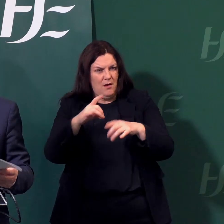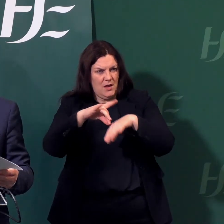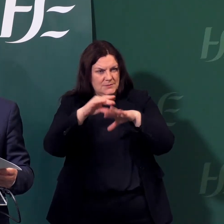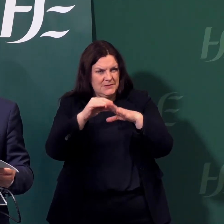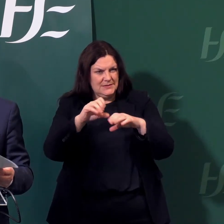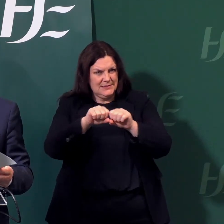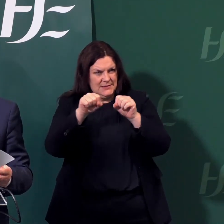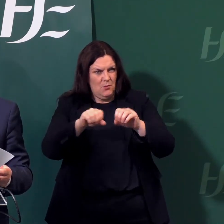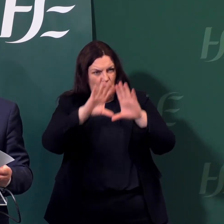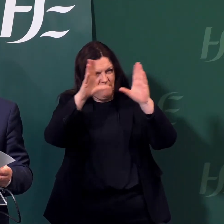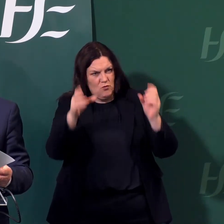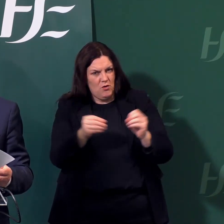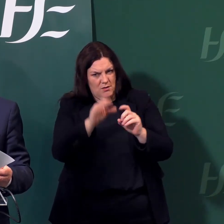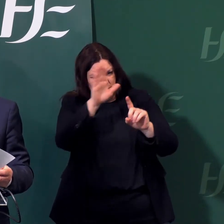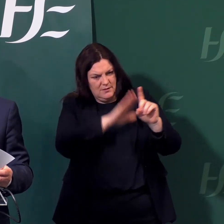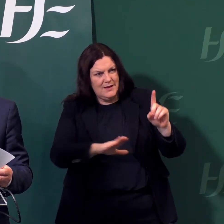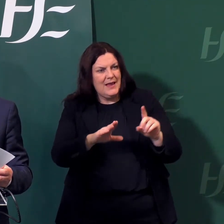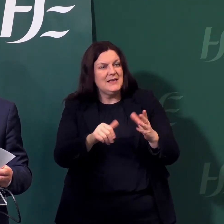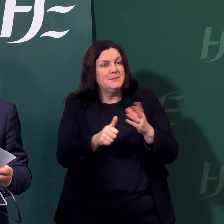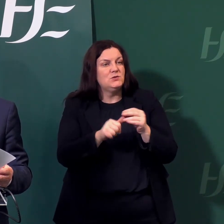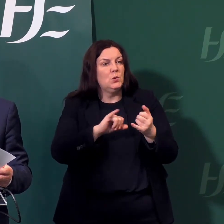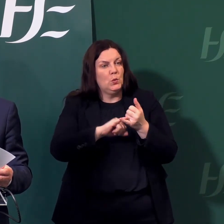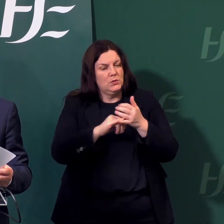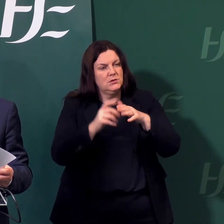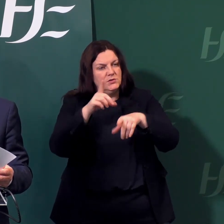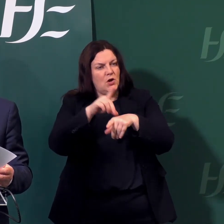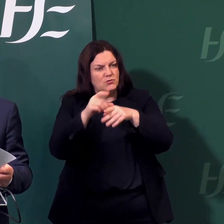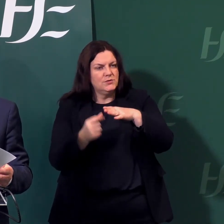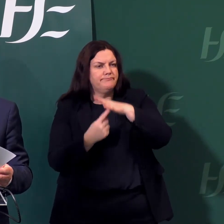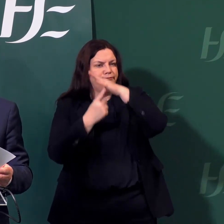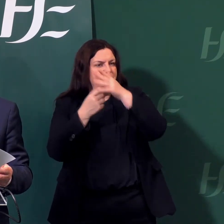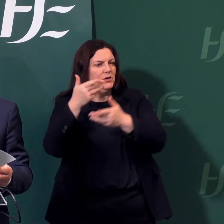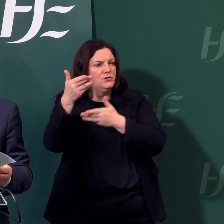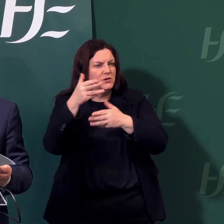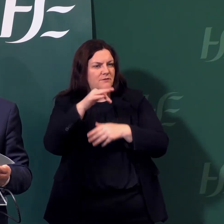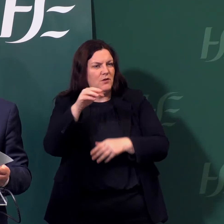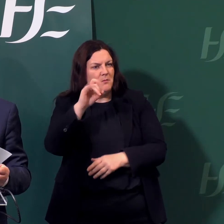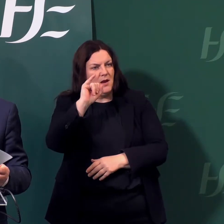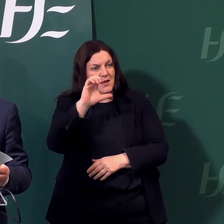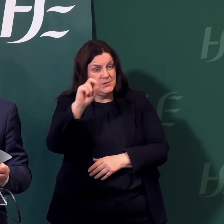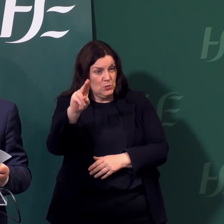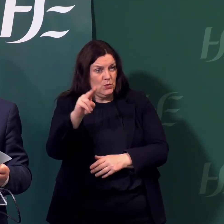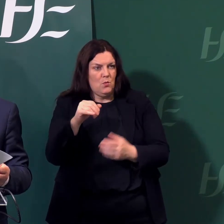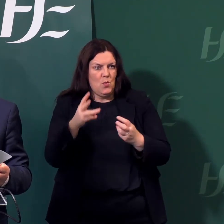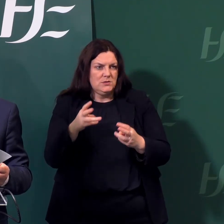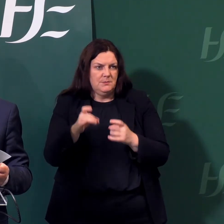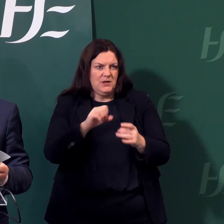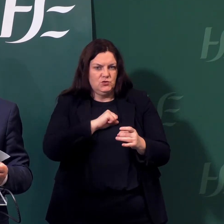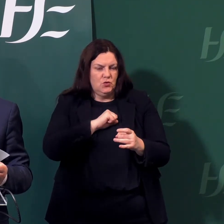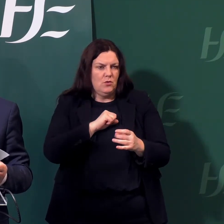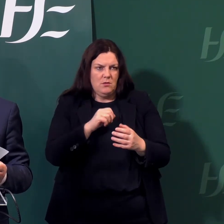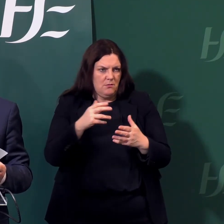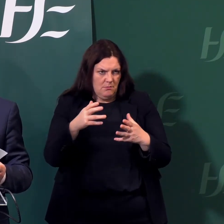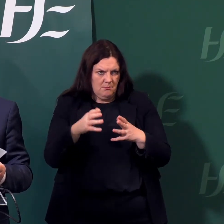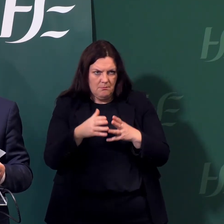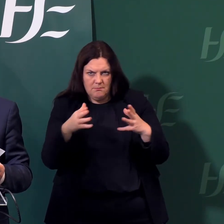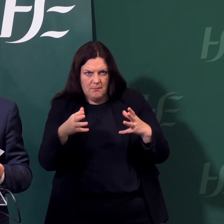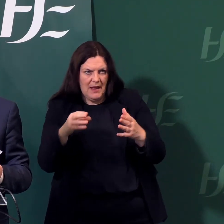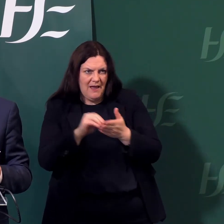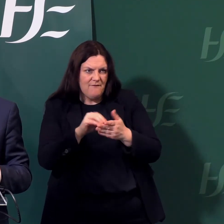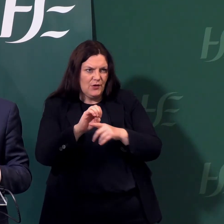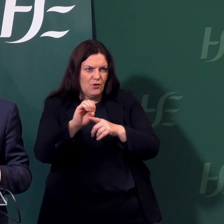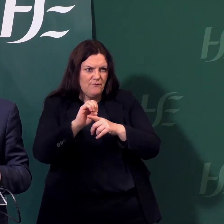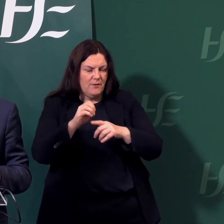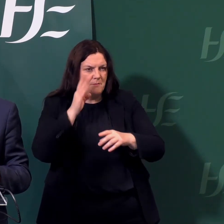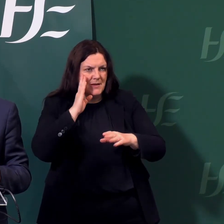and particularly our intensive care consultants, to build and continue to build surge capacity. We know that from previous waves, a